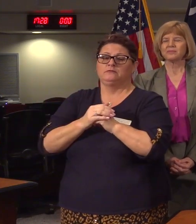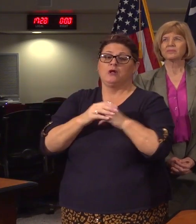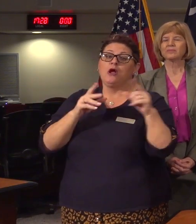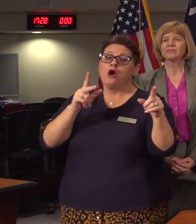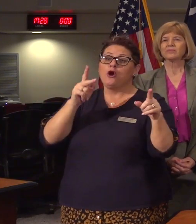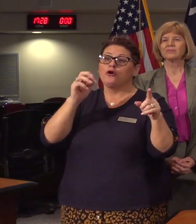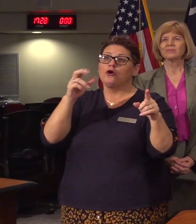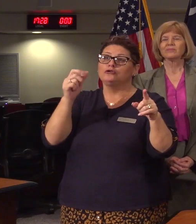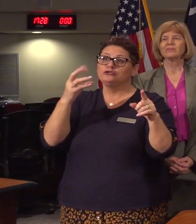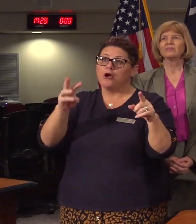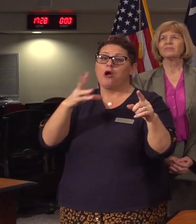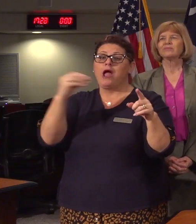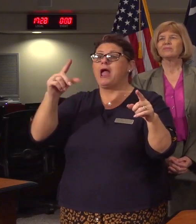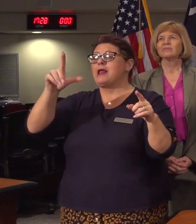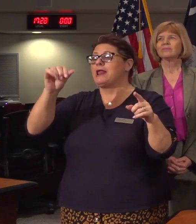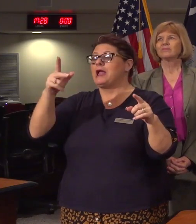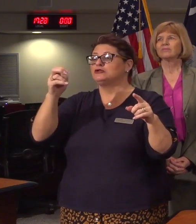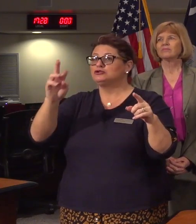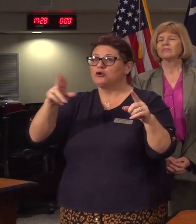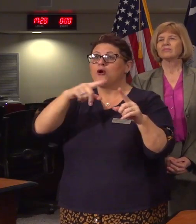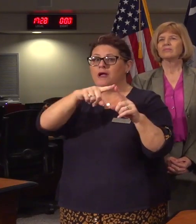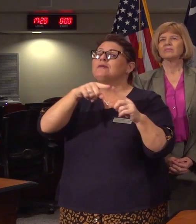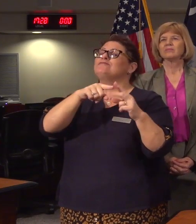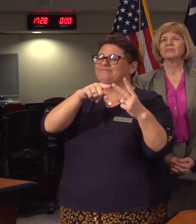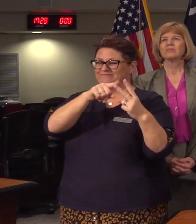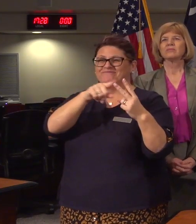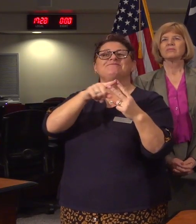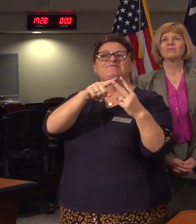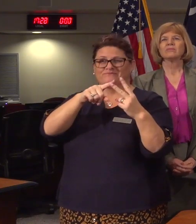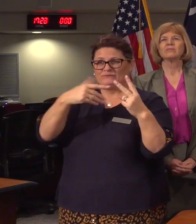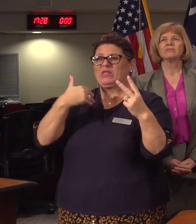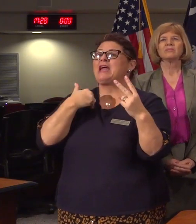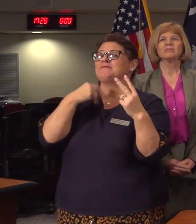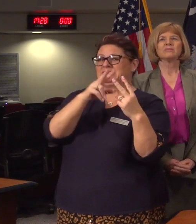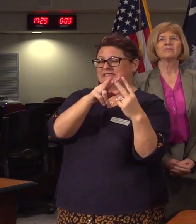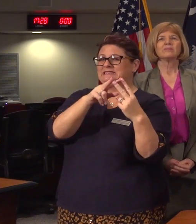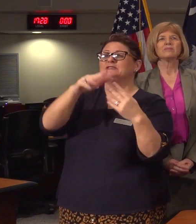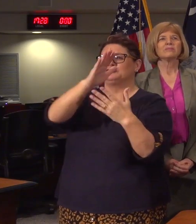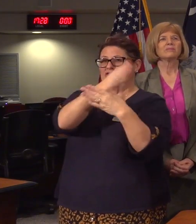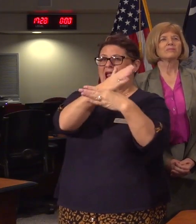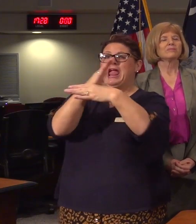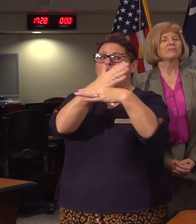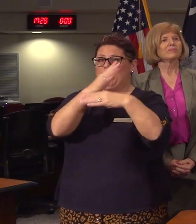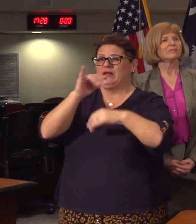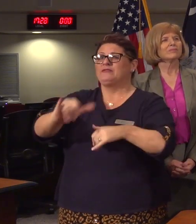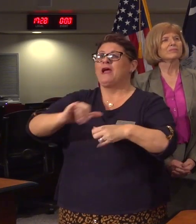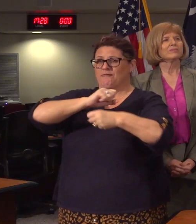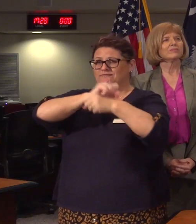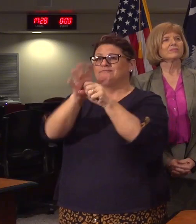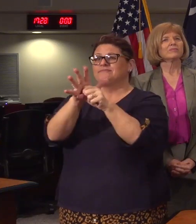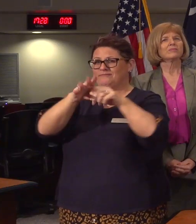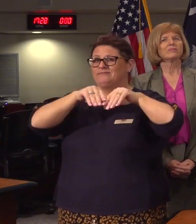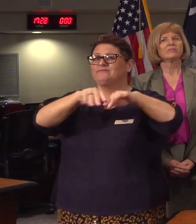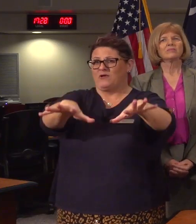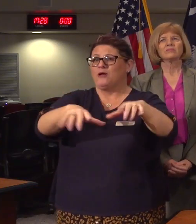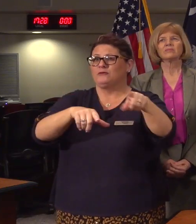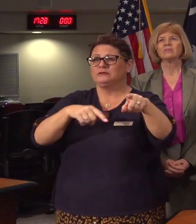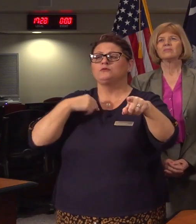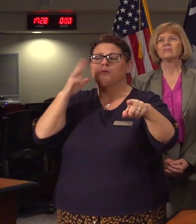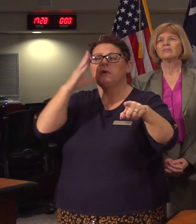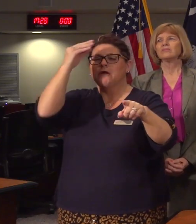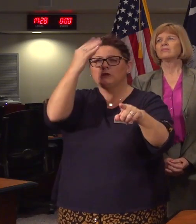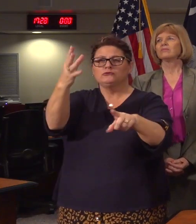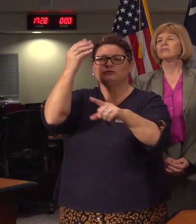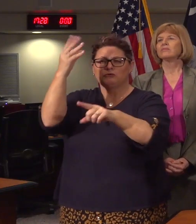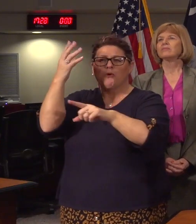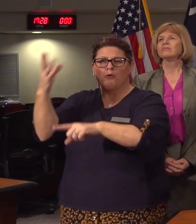and Lancaster counties do also have links. We are continuing to investigate and will update the public as other new information